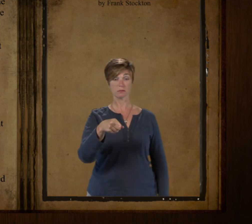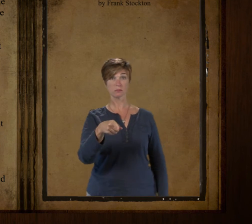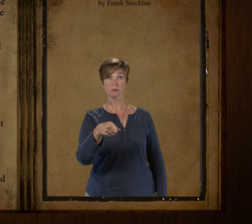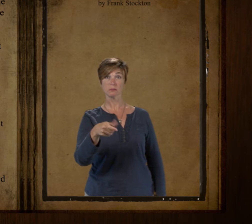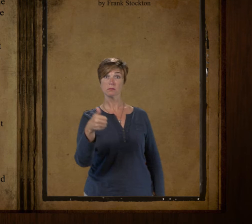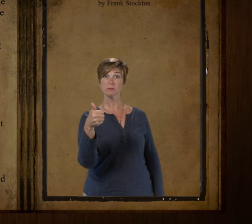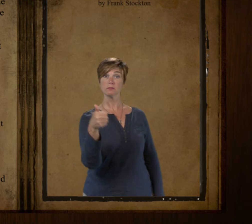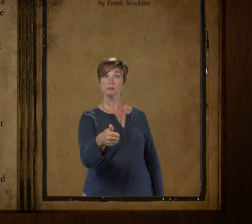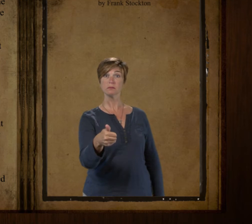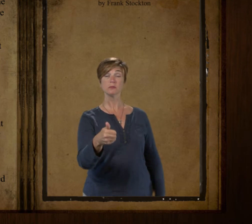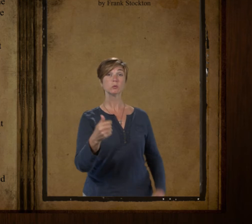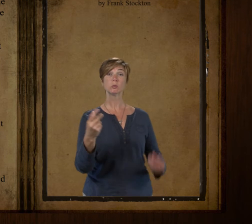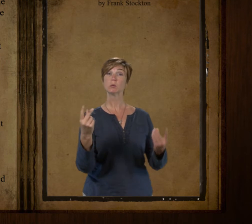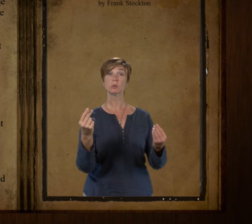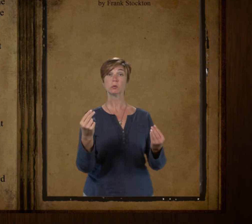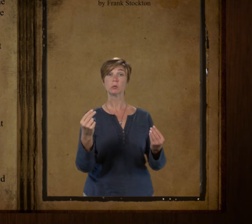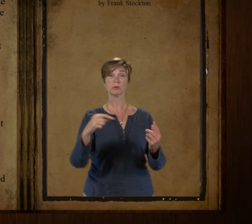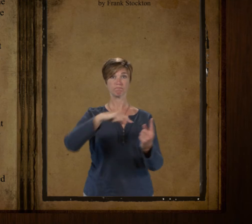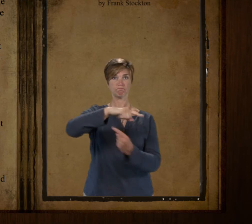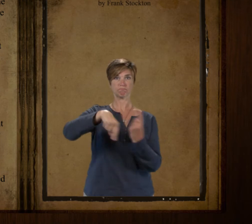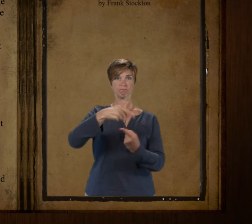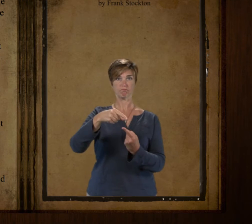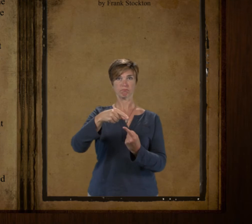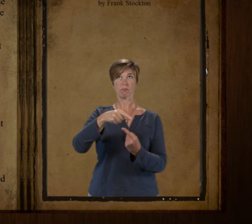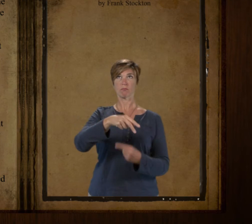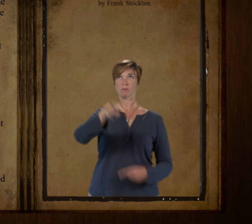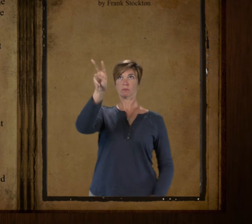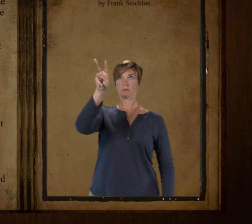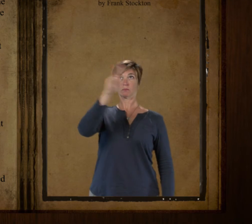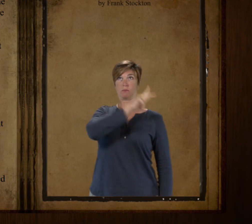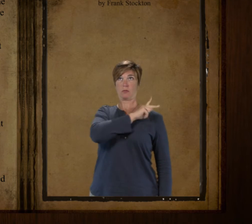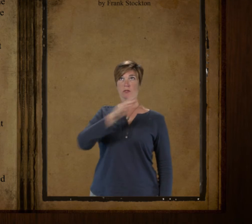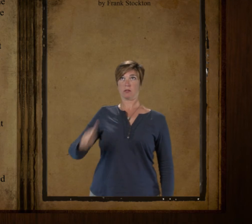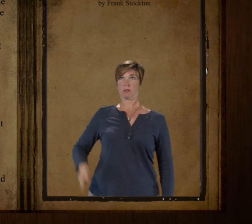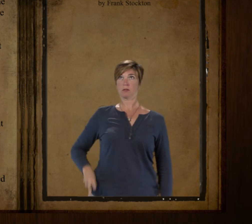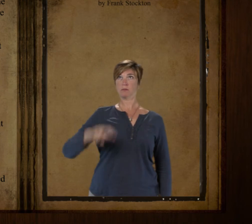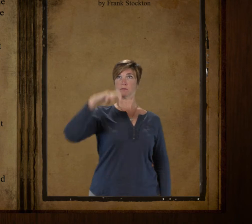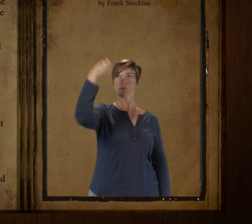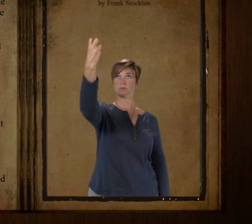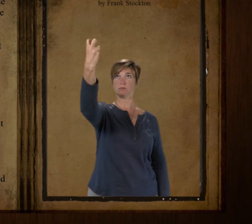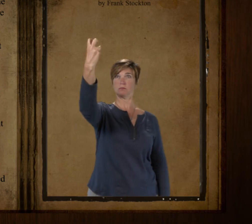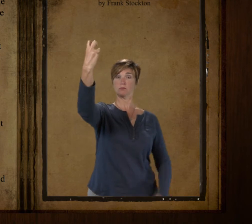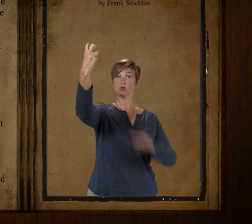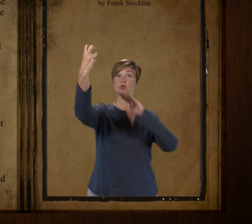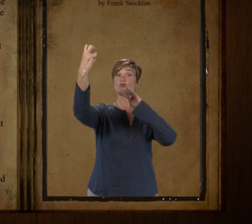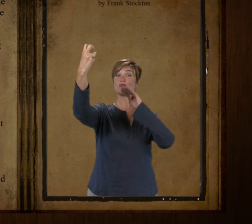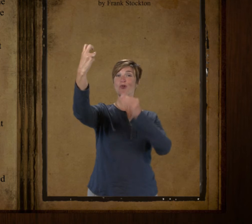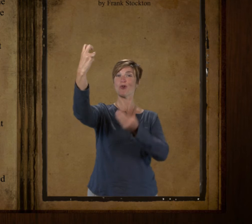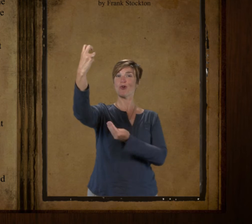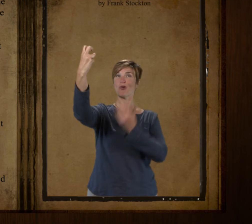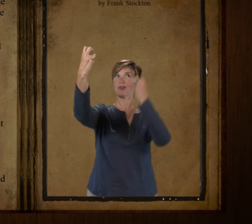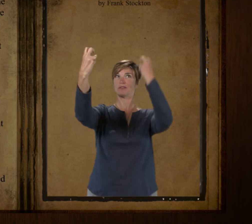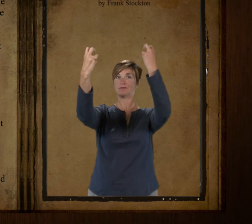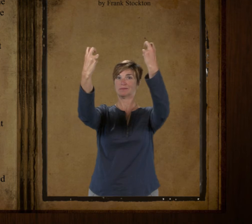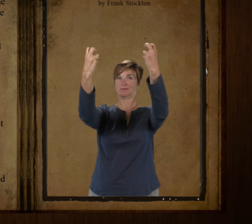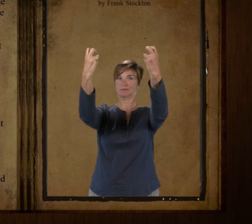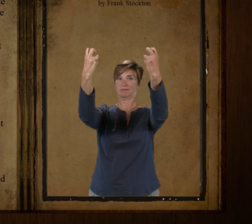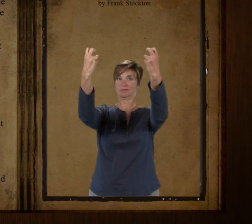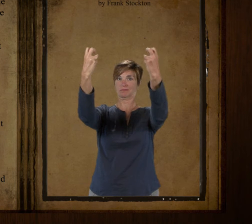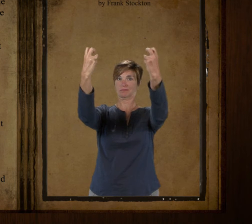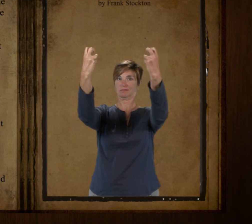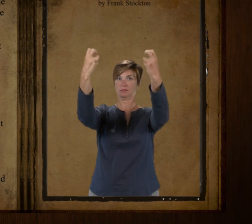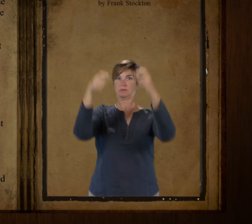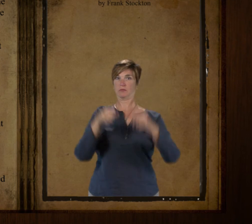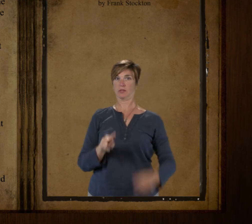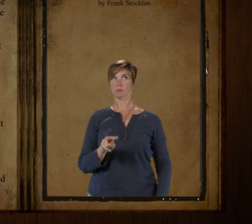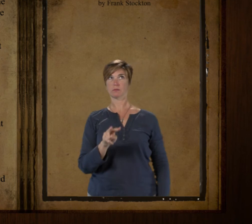upon the princess, who sat to the right of her father. Had it not been for the moiety of barbarism